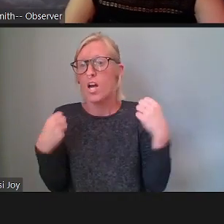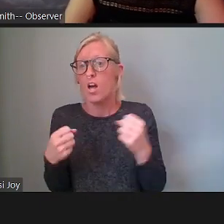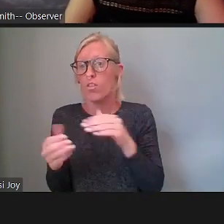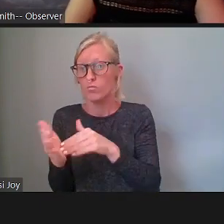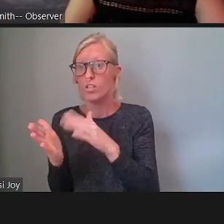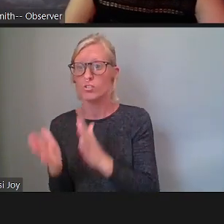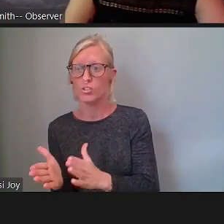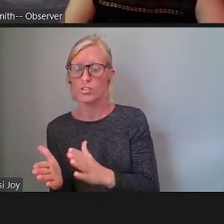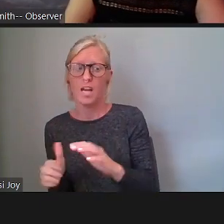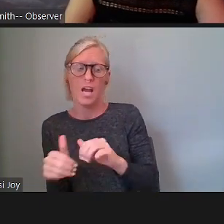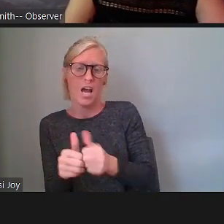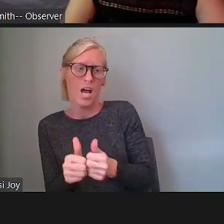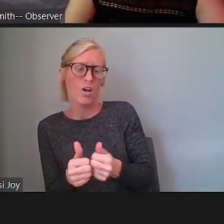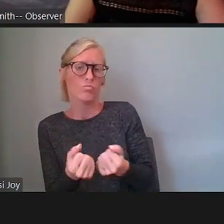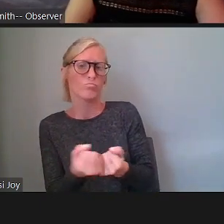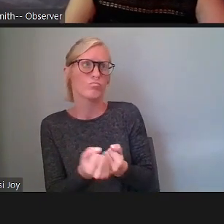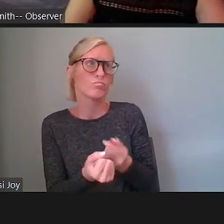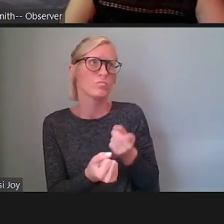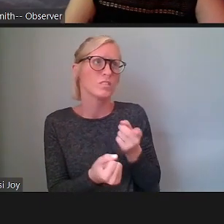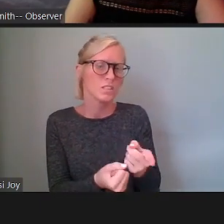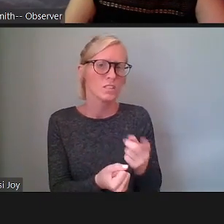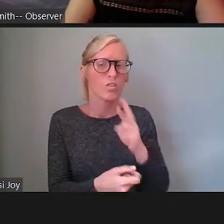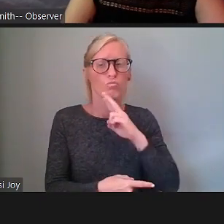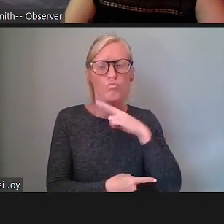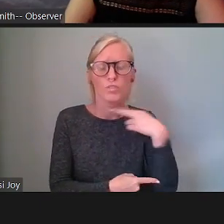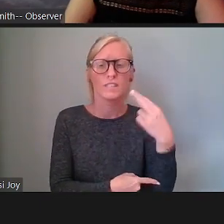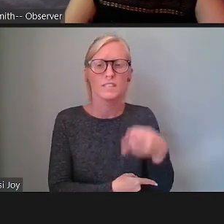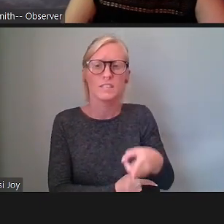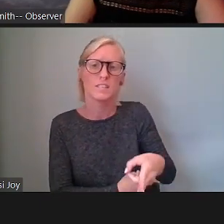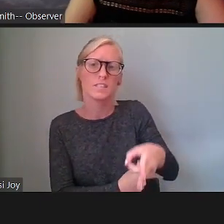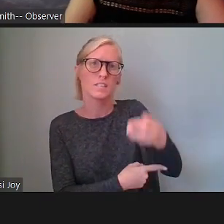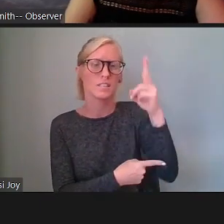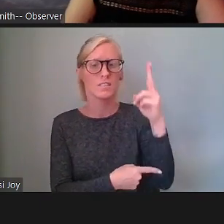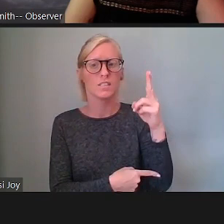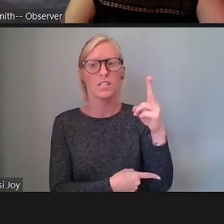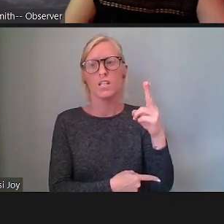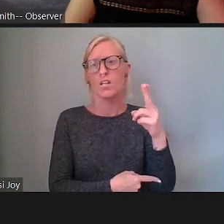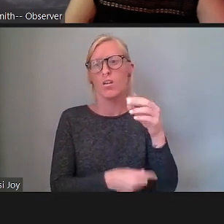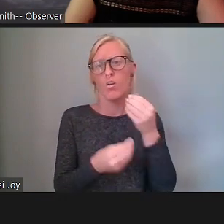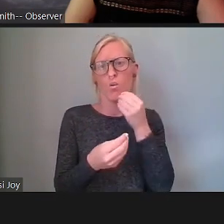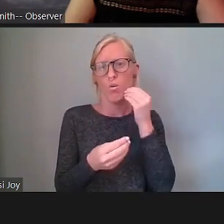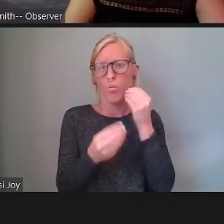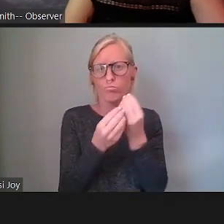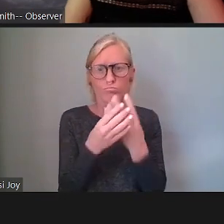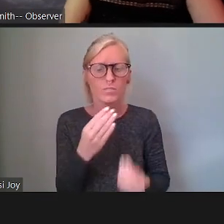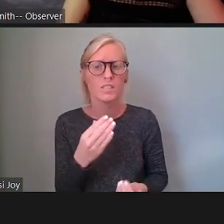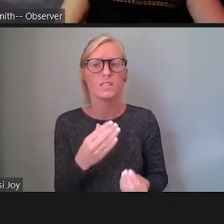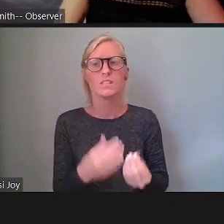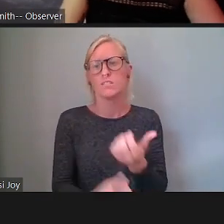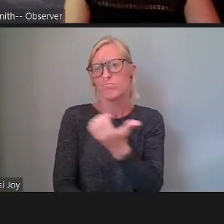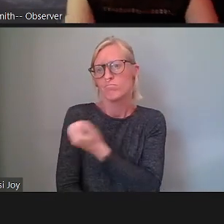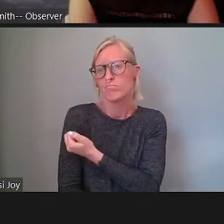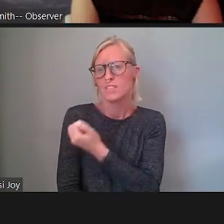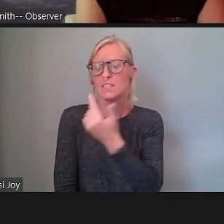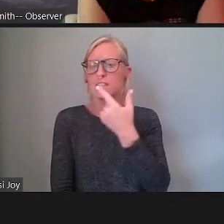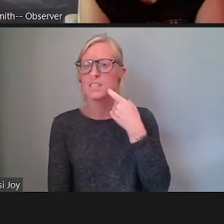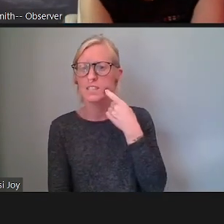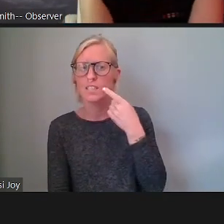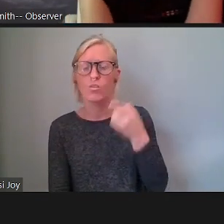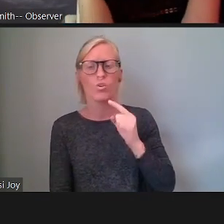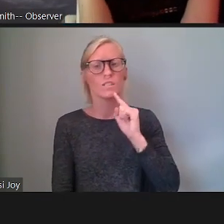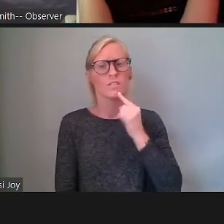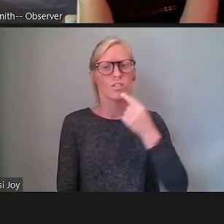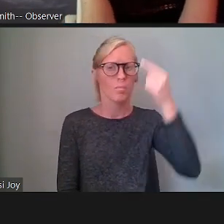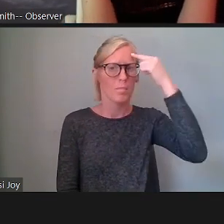of those who are most vulnerable? For example, the homeless, substance addicted, and severely mentally ill.